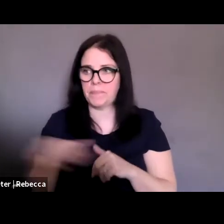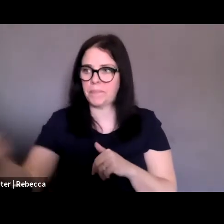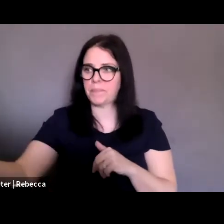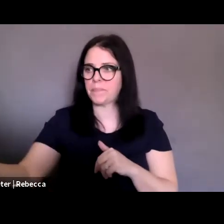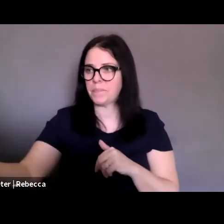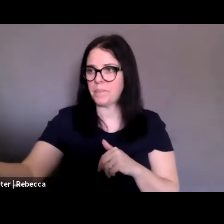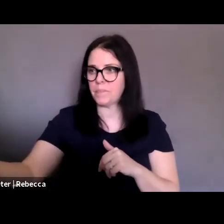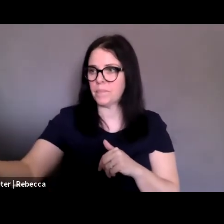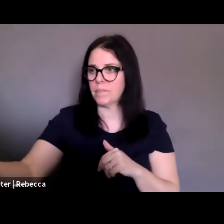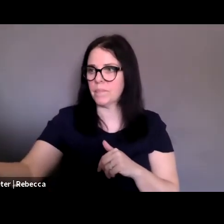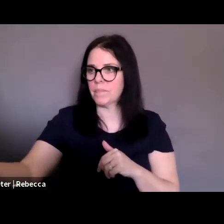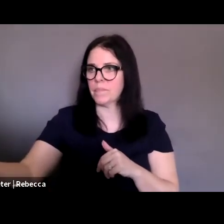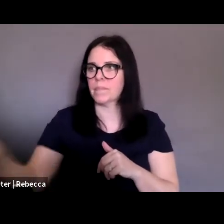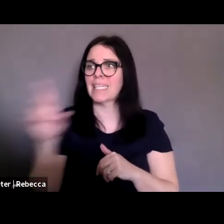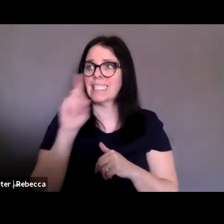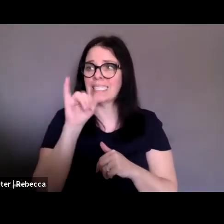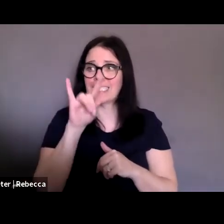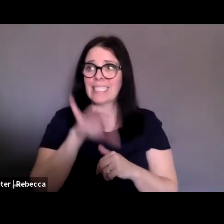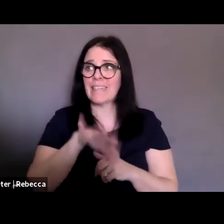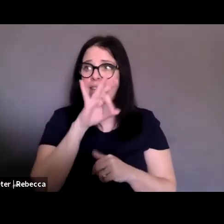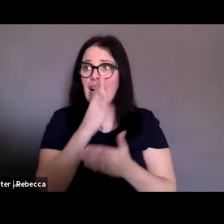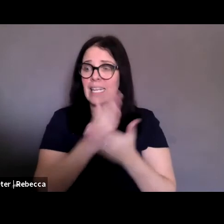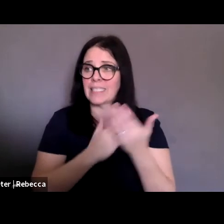interesting gender parodies.